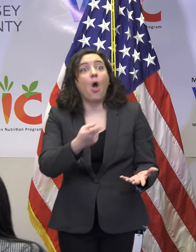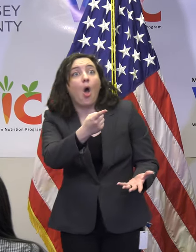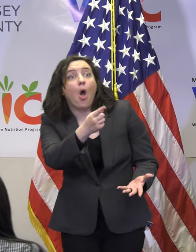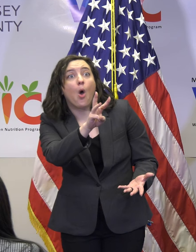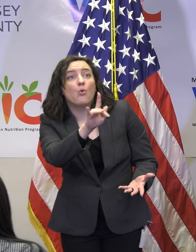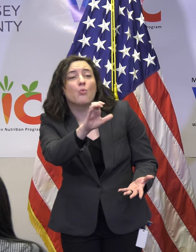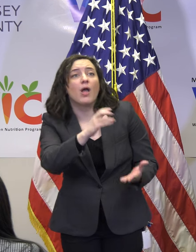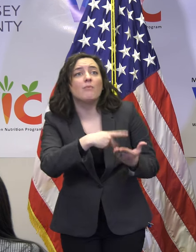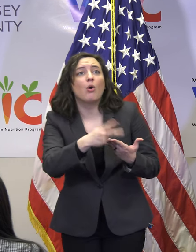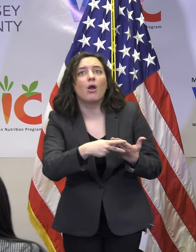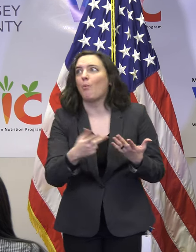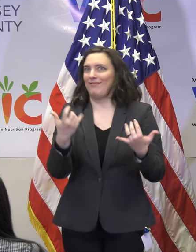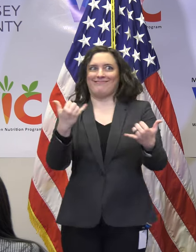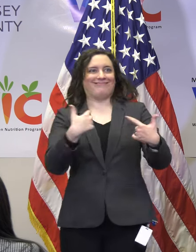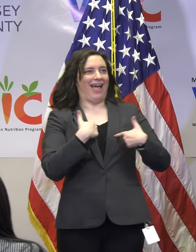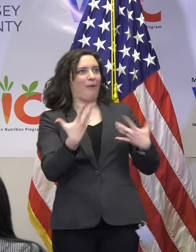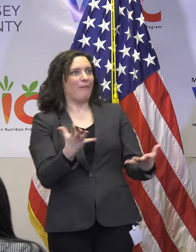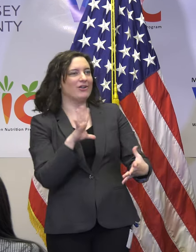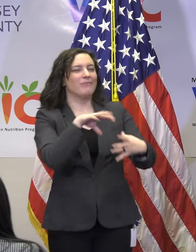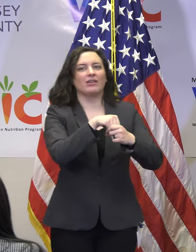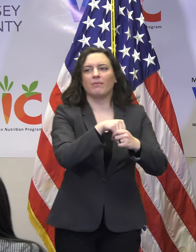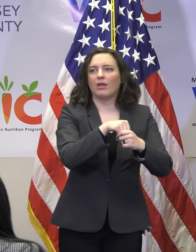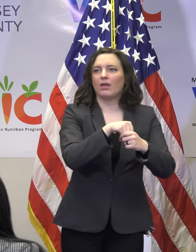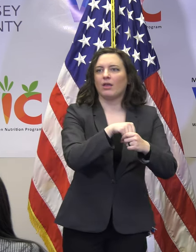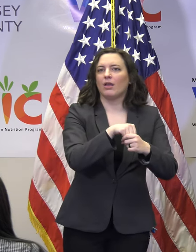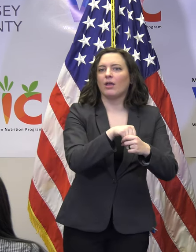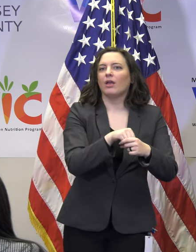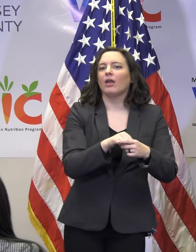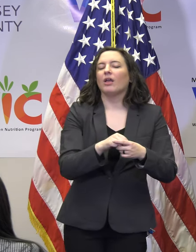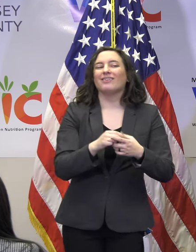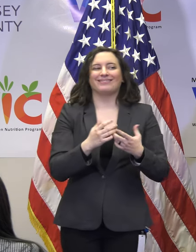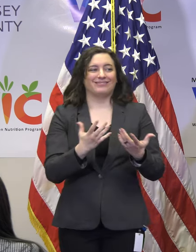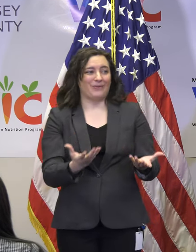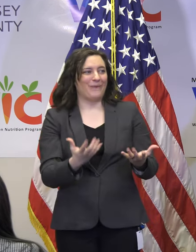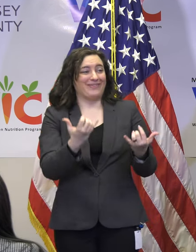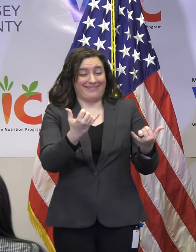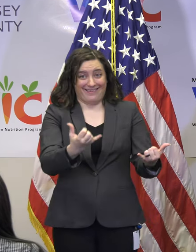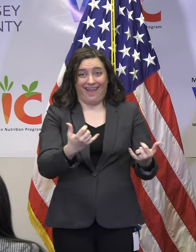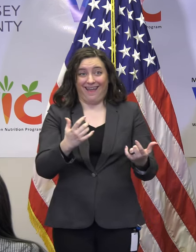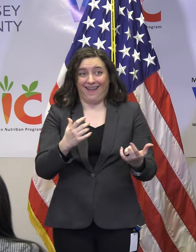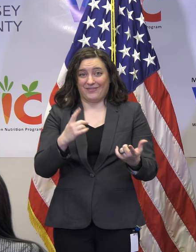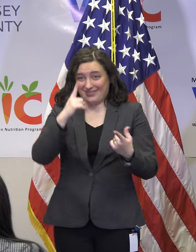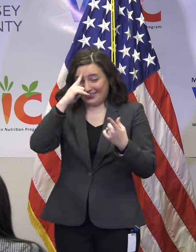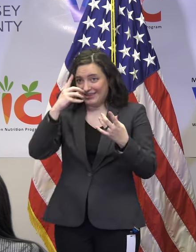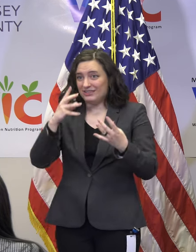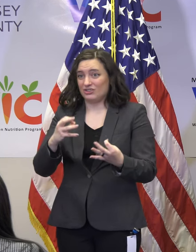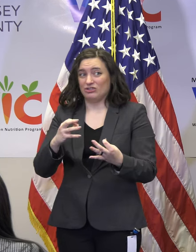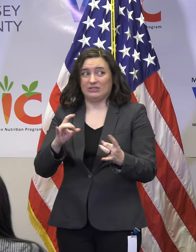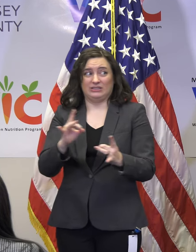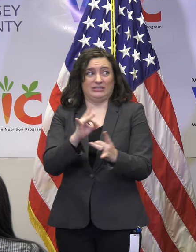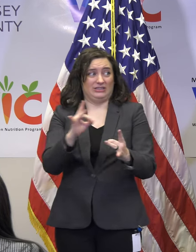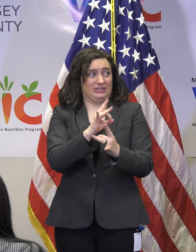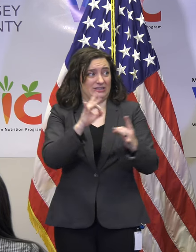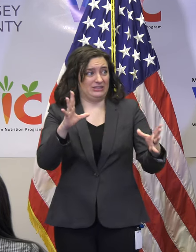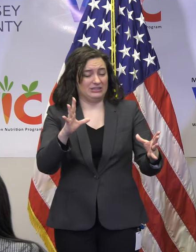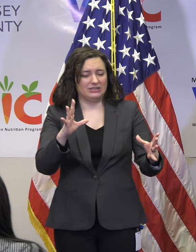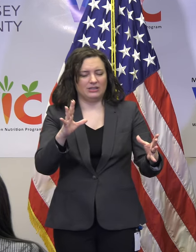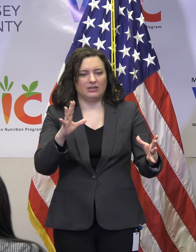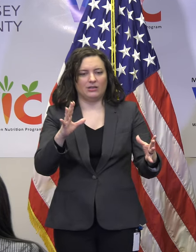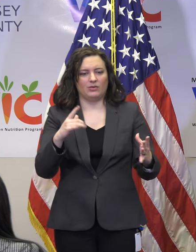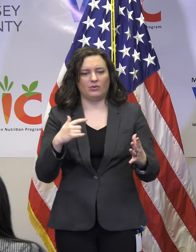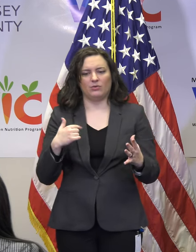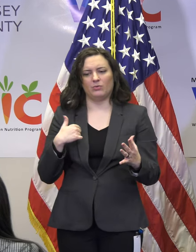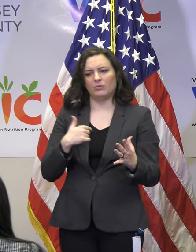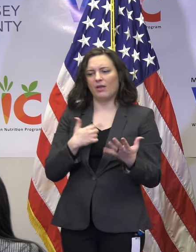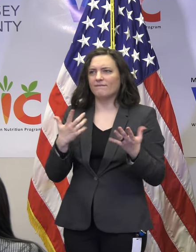extent that the decisions you have to make become quite severe after you've gone around the edges and